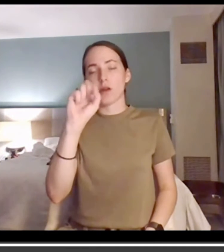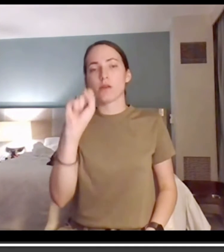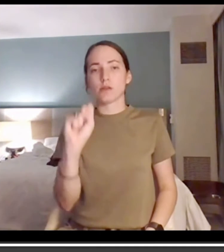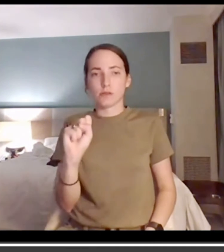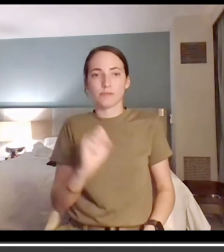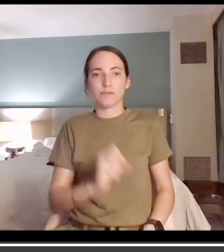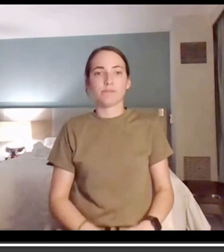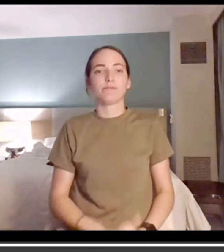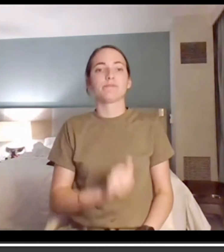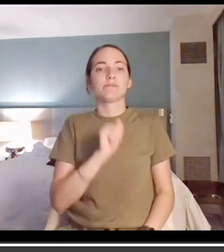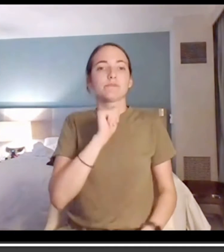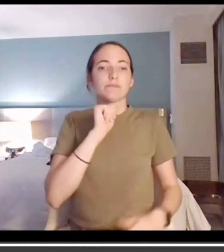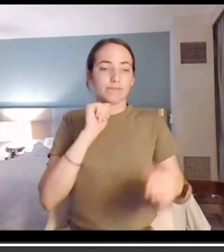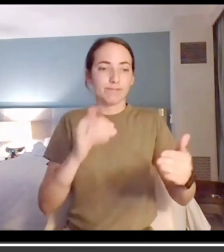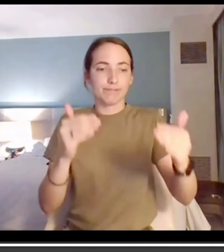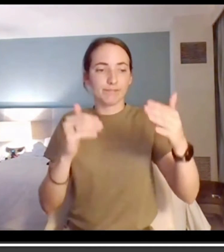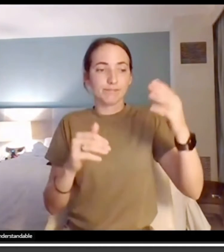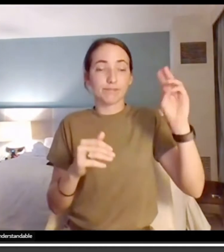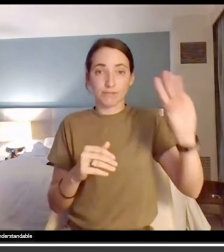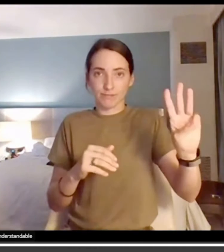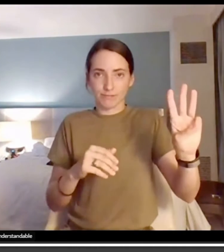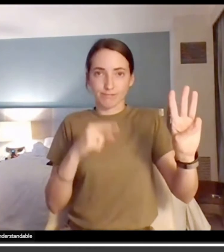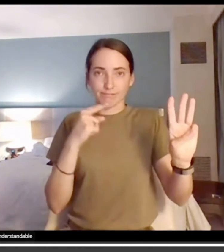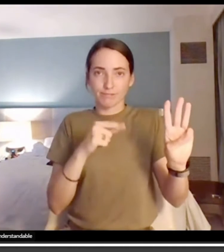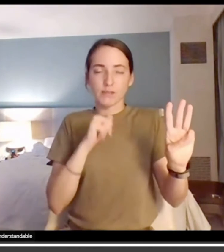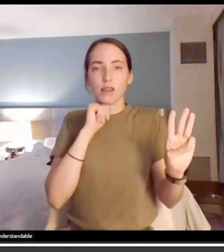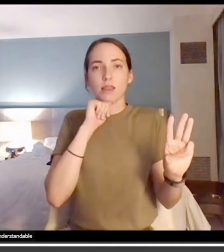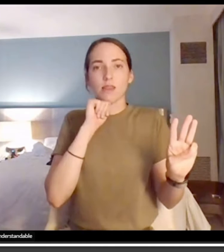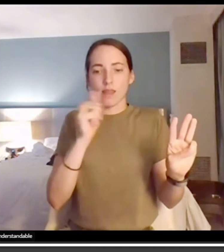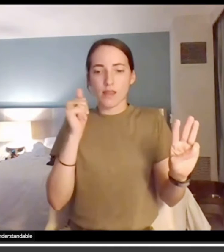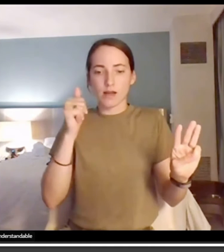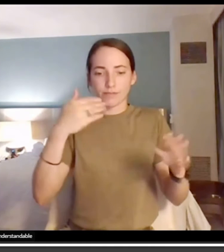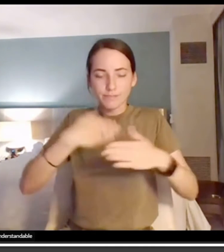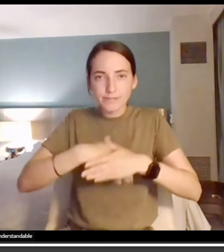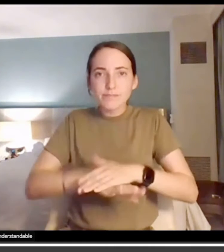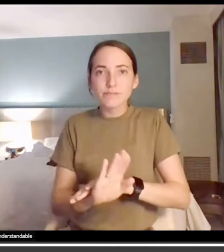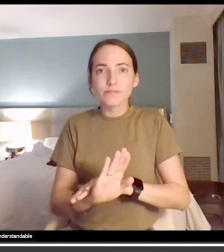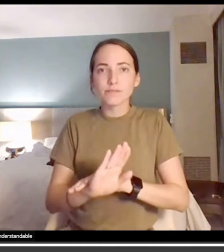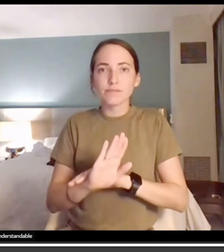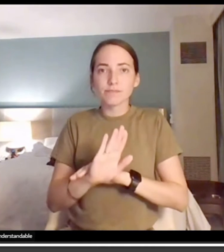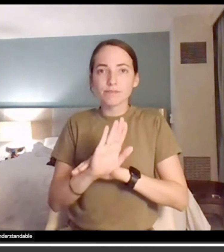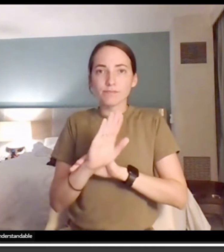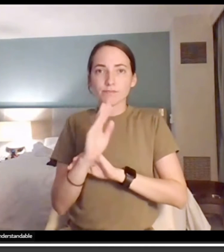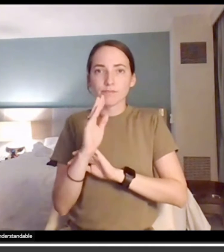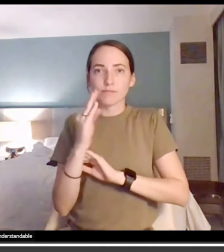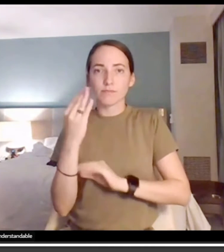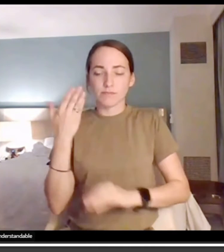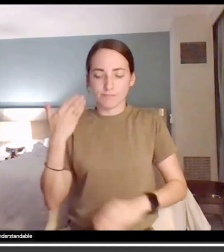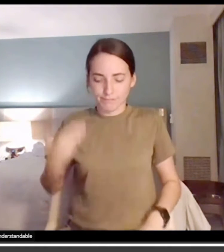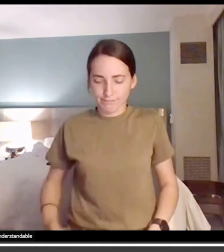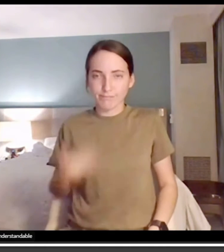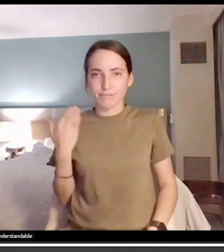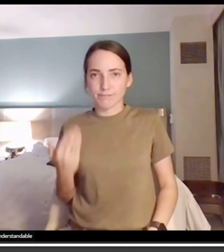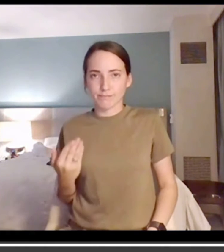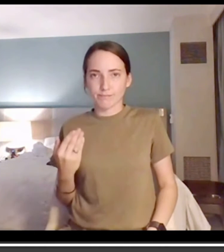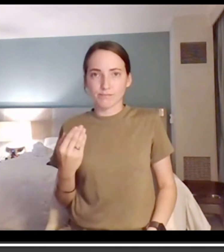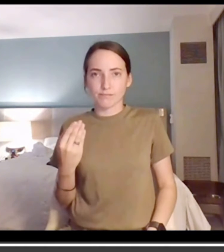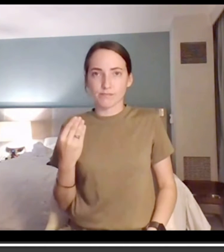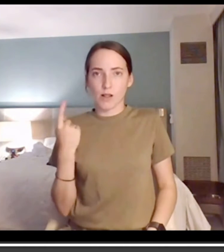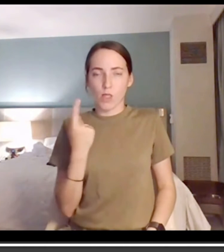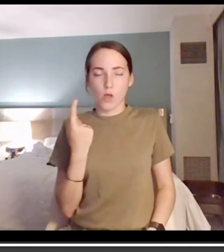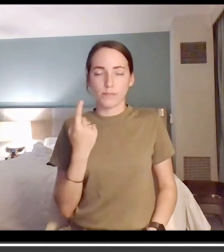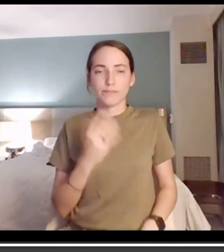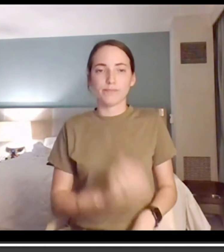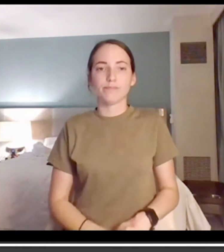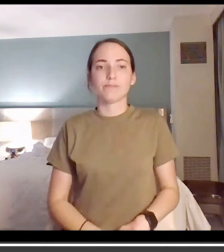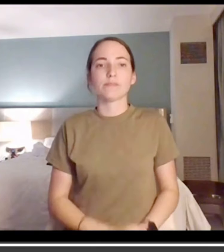to go into your disability hearing alone. People sometimes say, well, do I really need an attorney if my record's really strong?